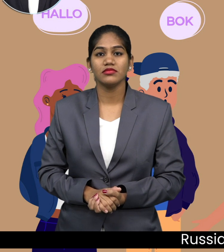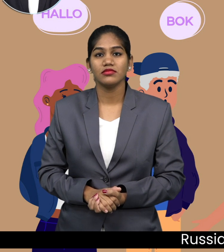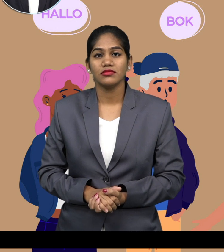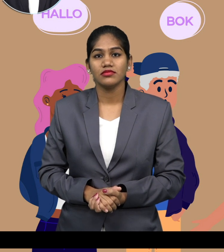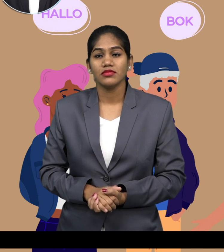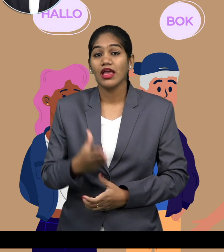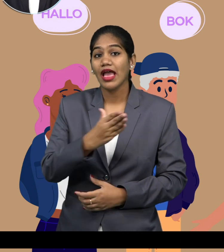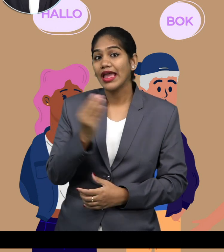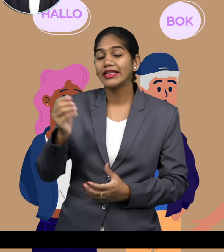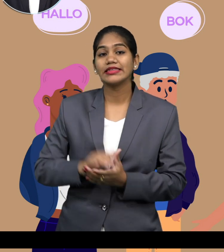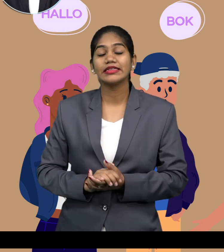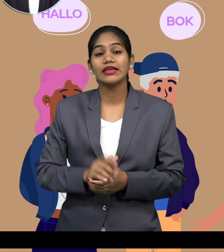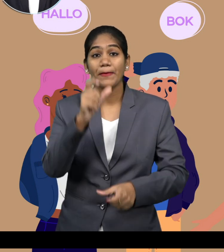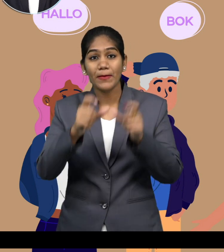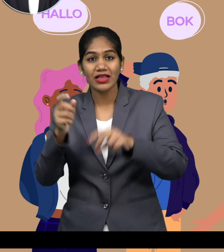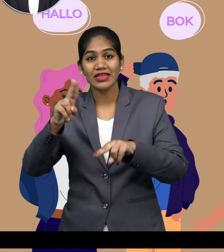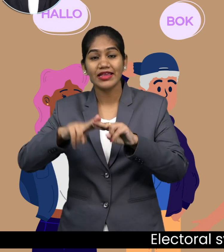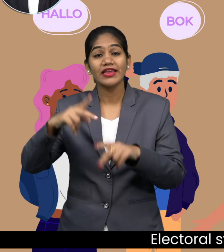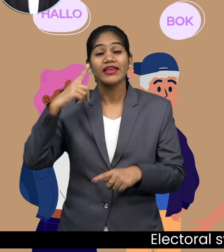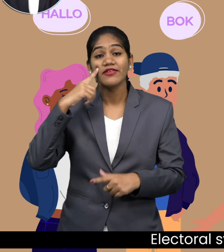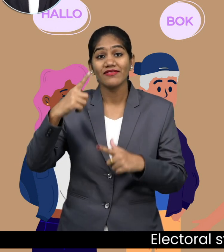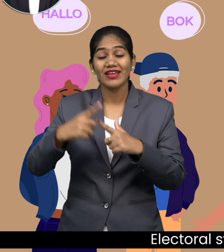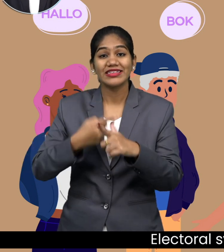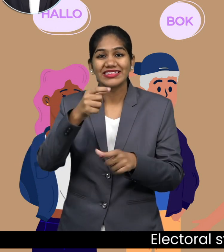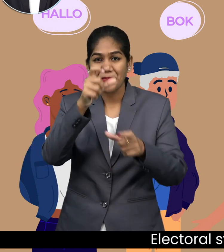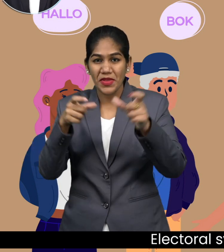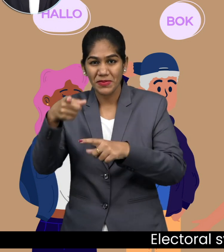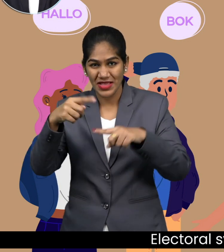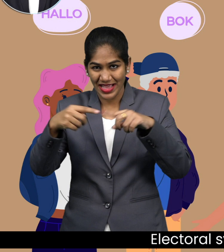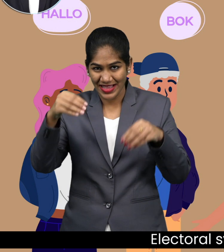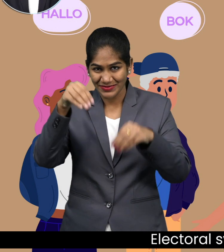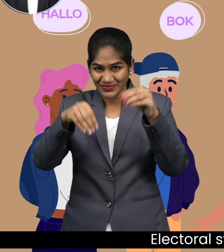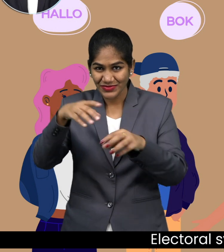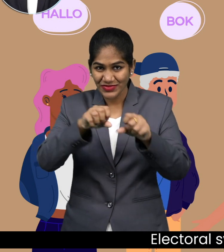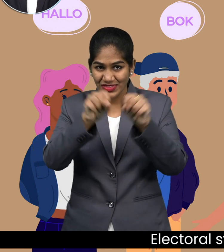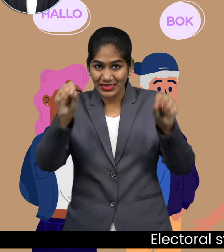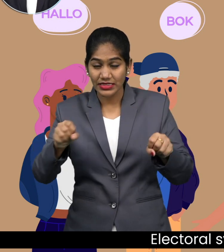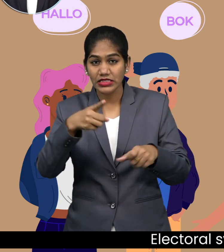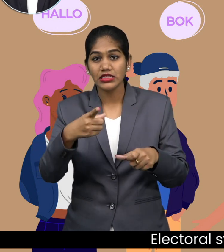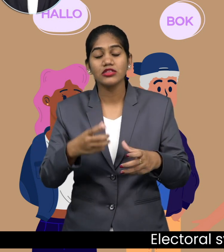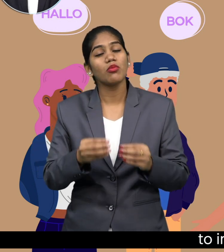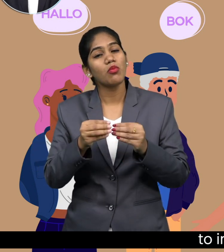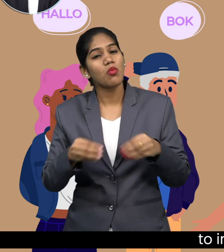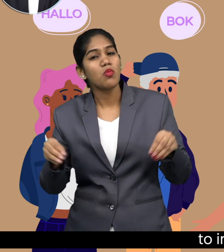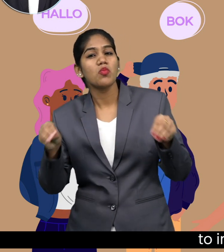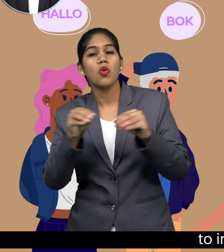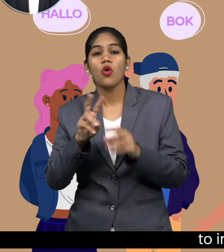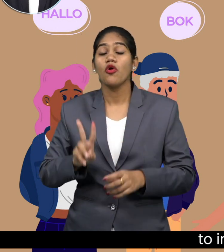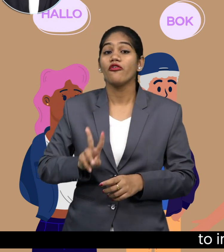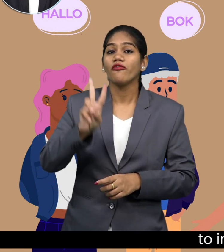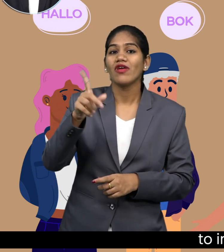And Fiji's electoral system gives more value to